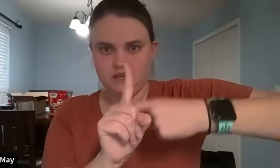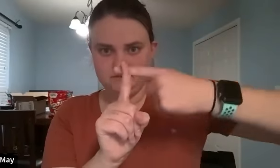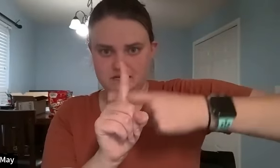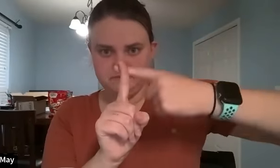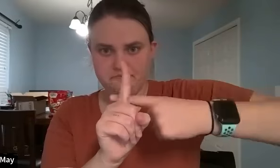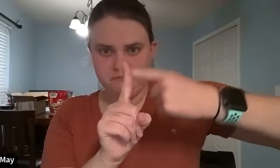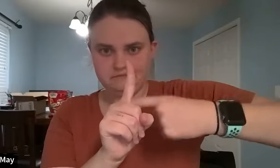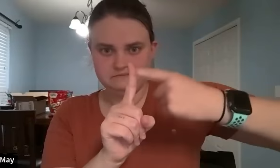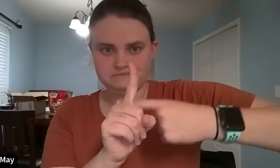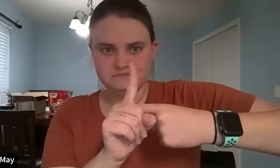up and down.